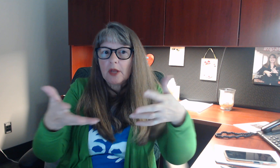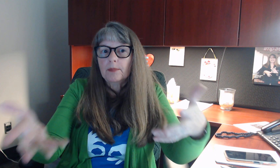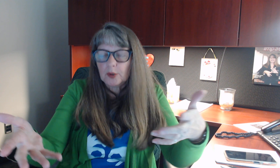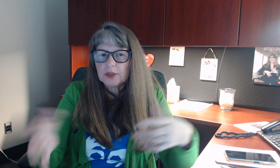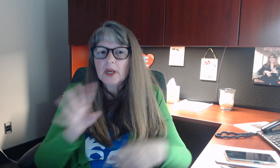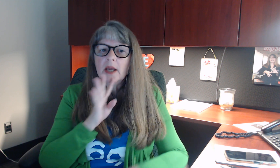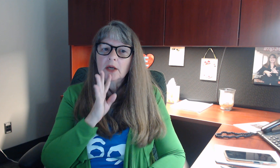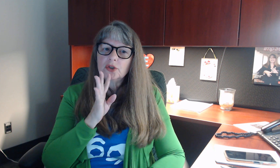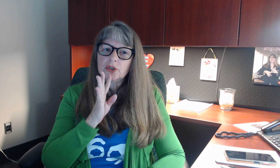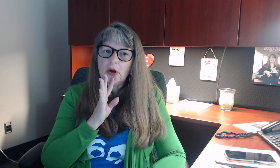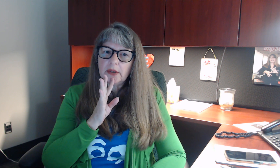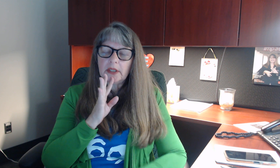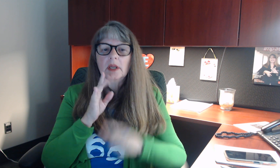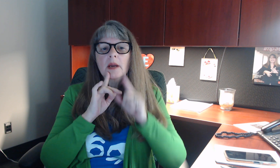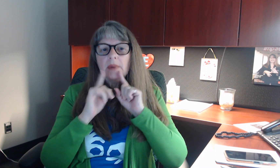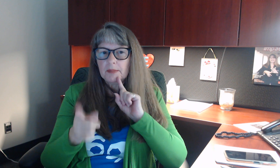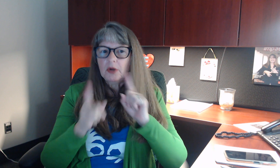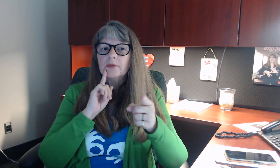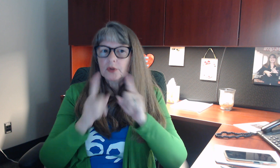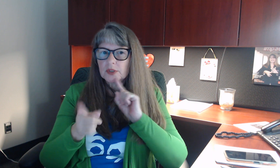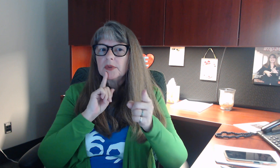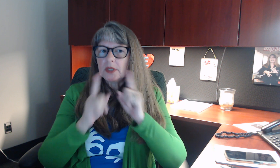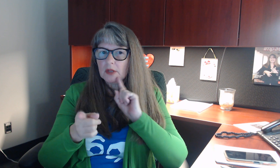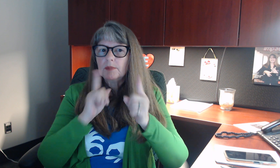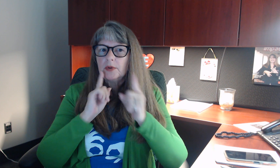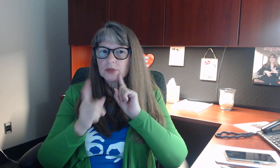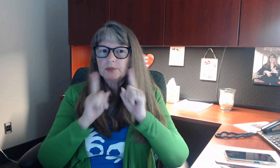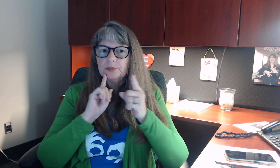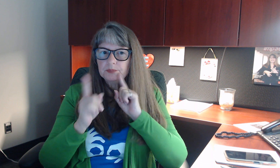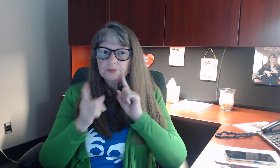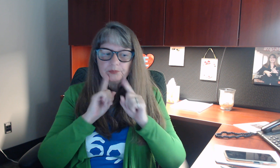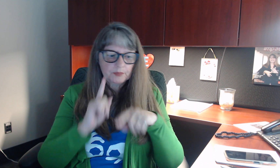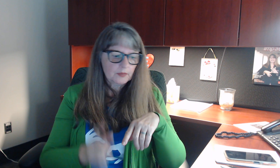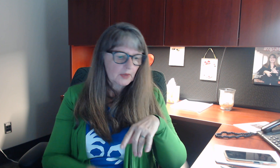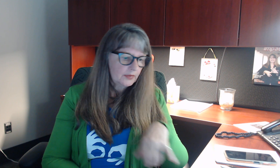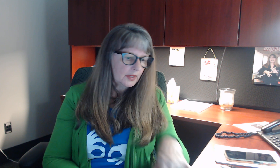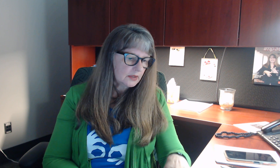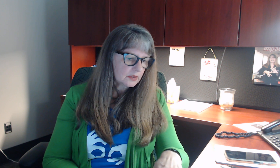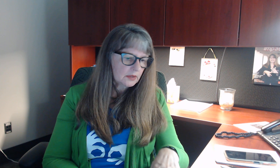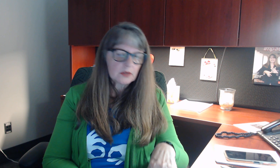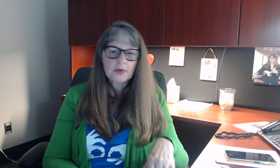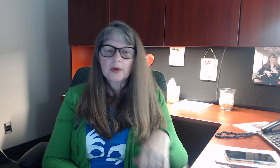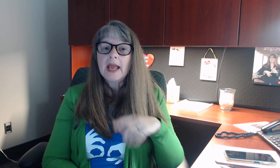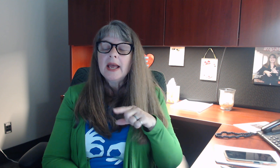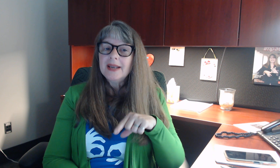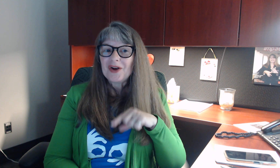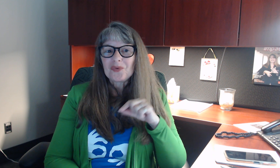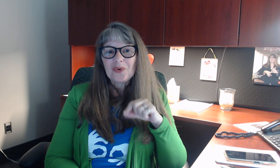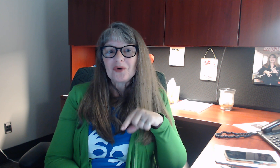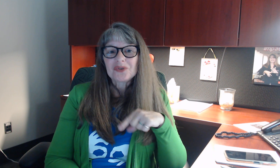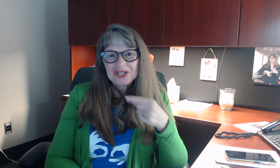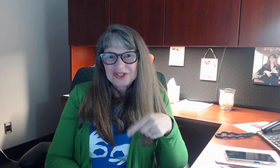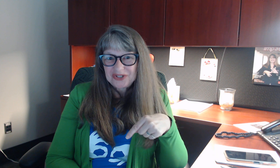person, not just talking, but I'm conversing with another person. That is still there. Now, the one I was going to